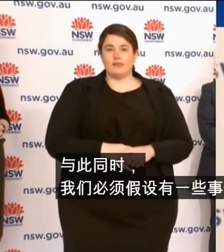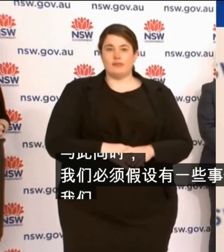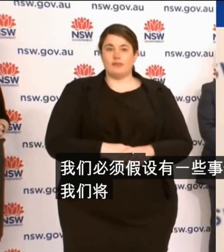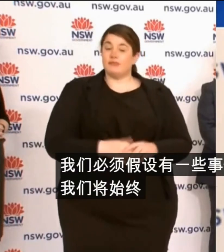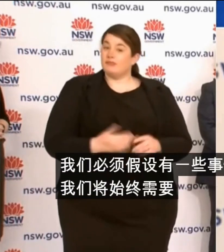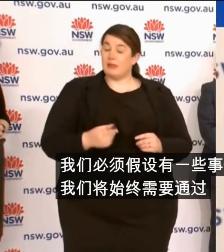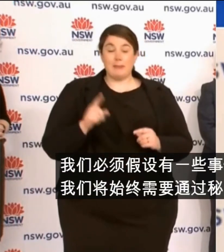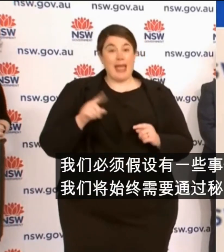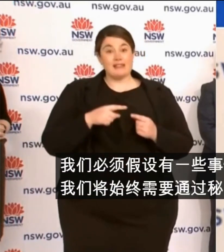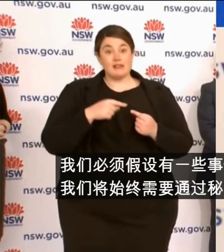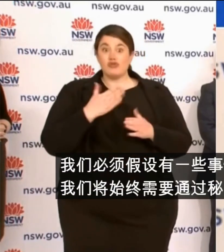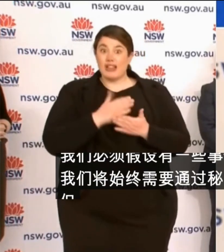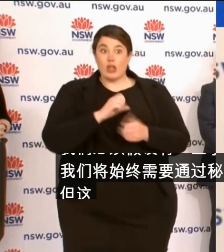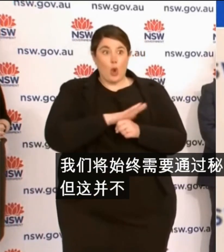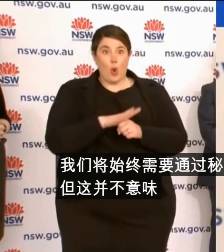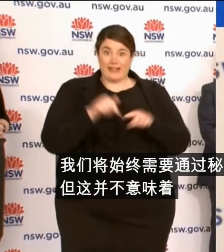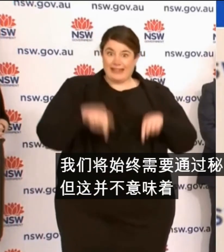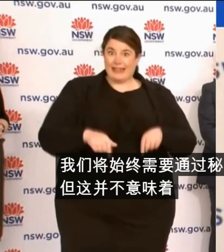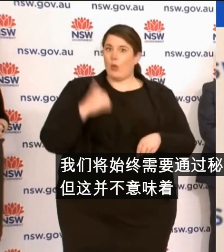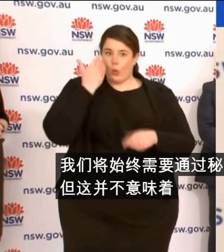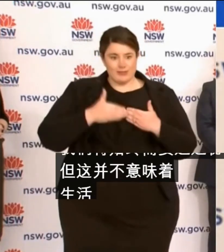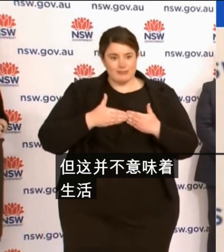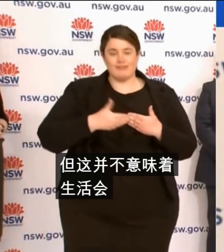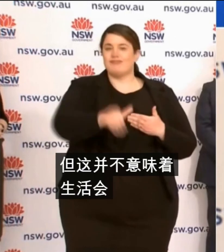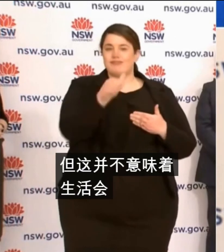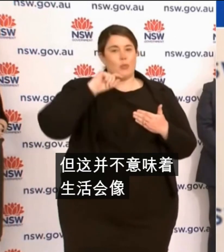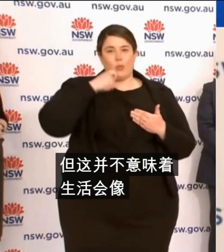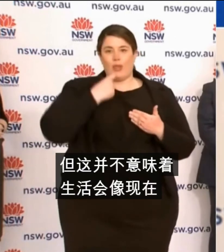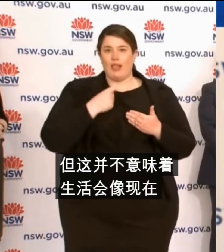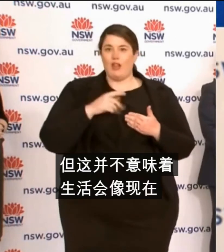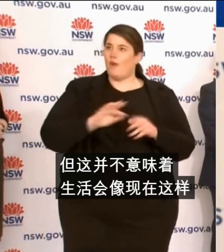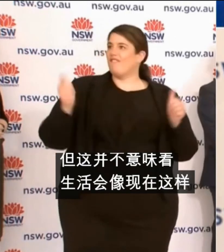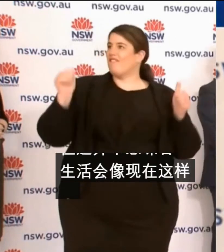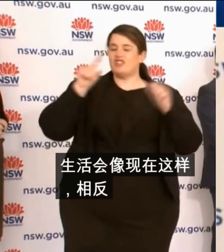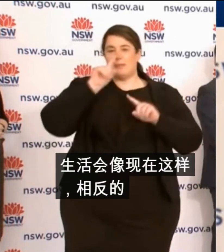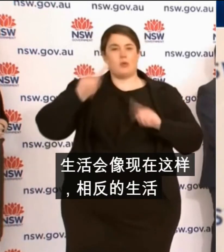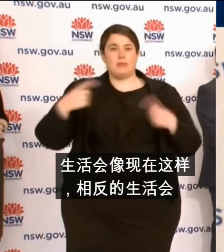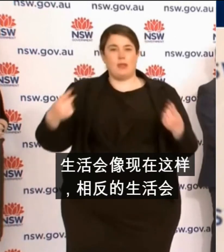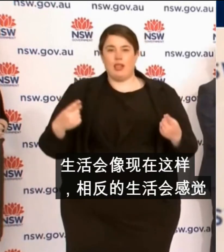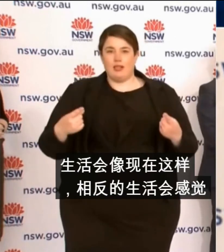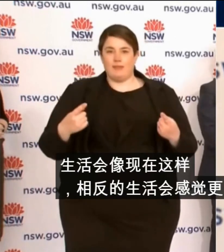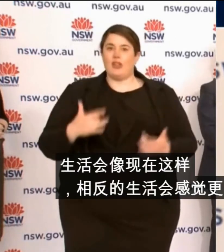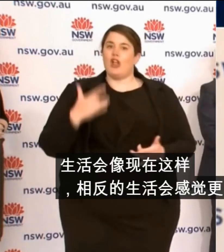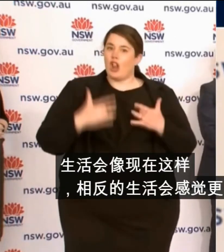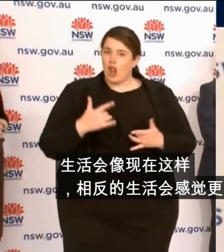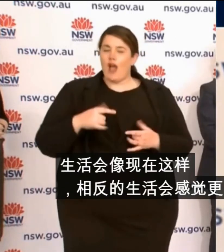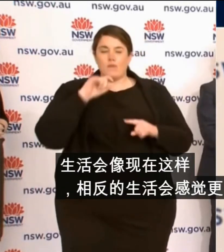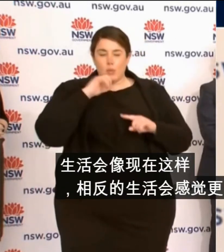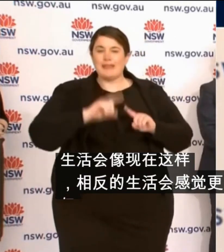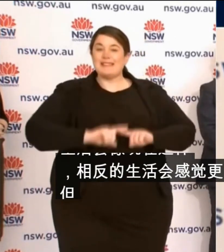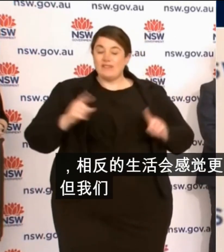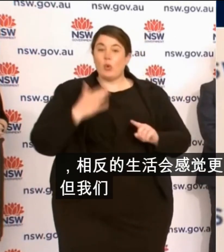certain things we'll always have to manage with COVID. But it doesn't mean life will feel like what it is now. Quite the opposite. Life will feel much